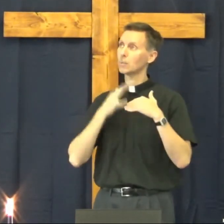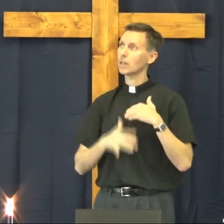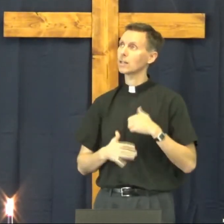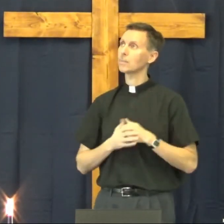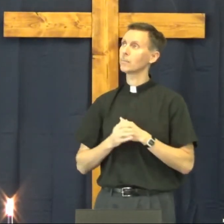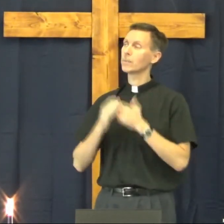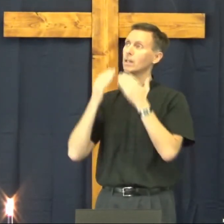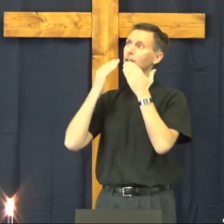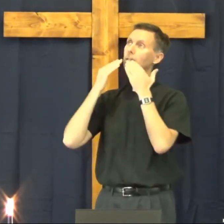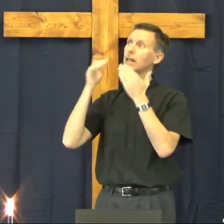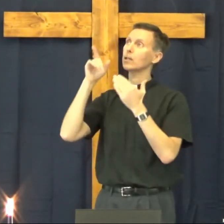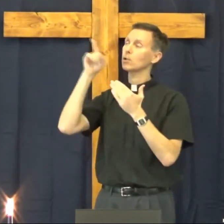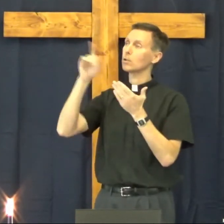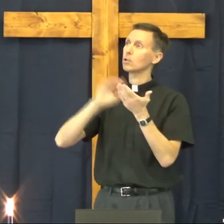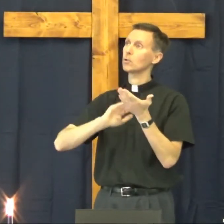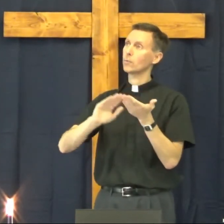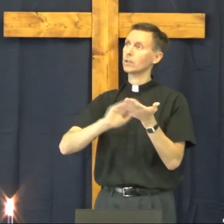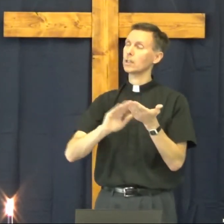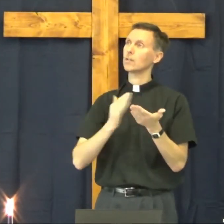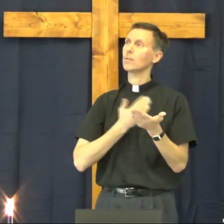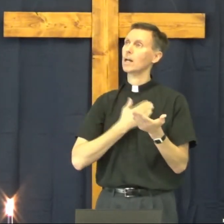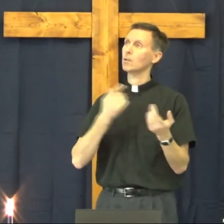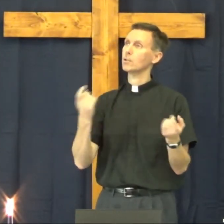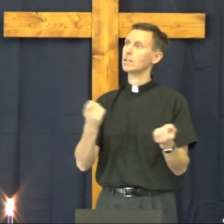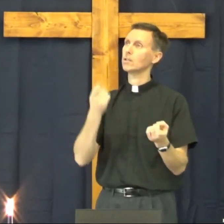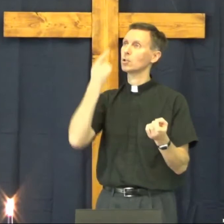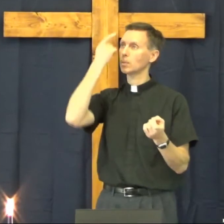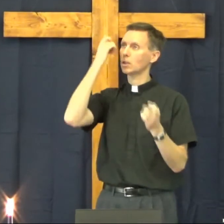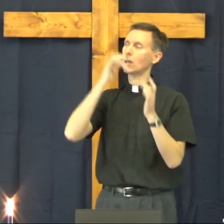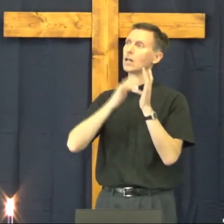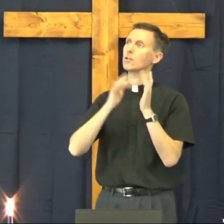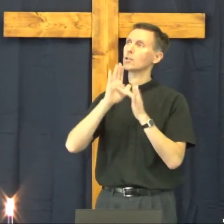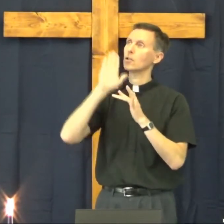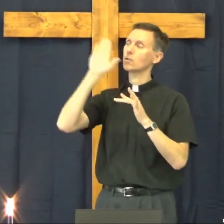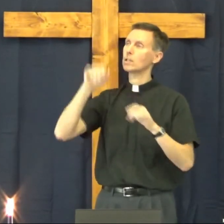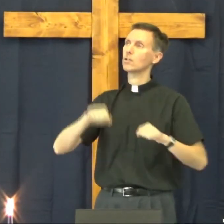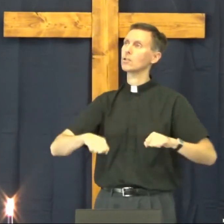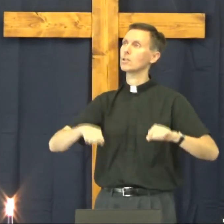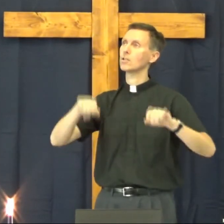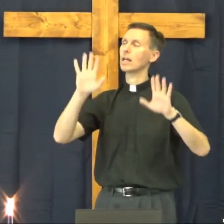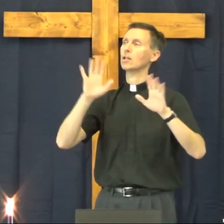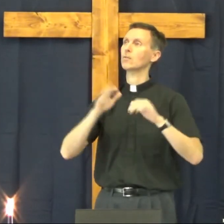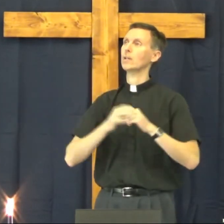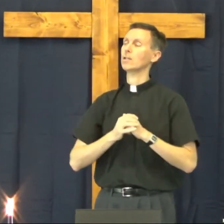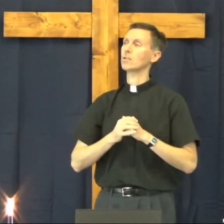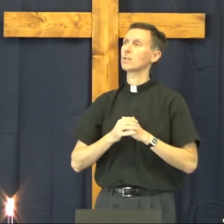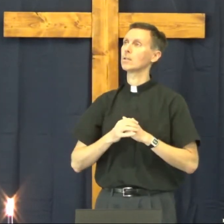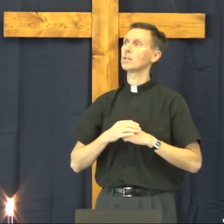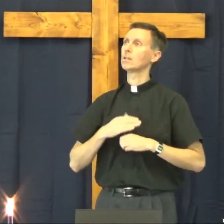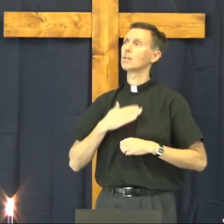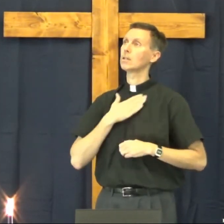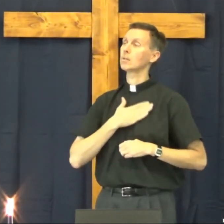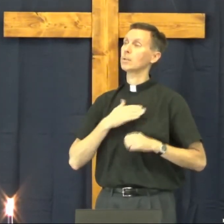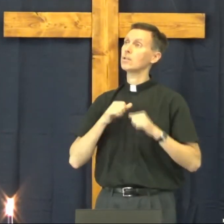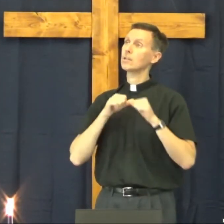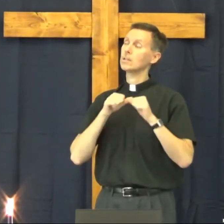blood. Thank you that you forgive our sins because of Jesus' sacrifice. Please